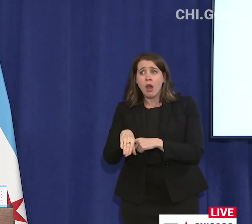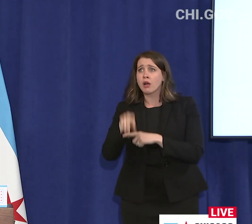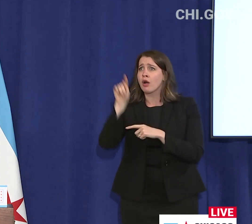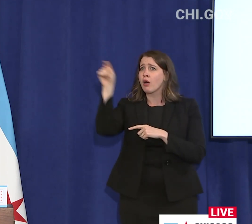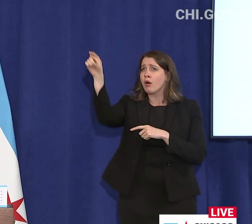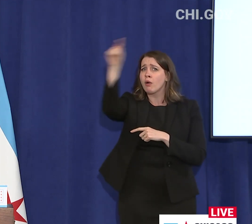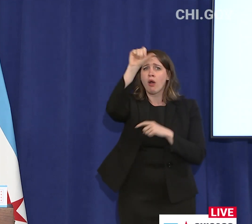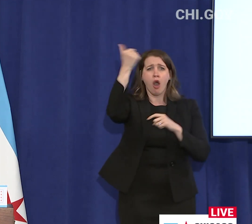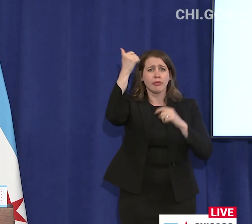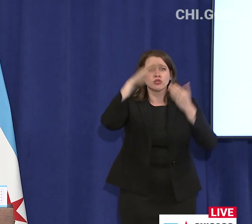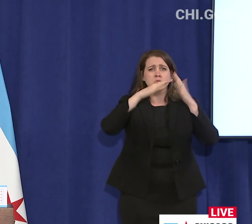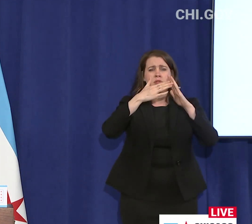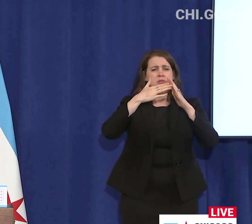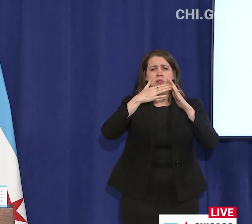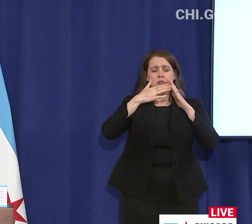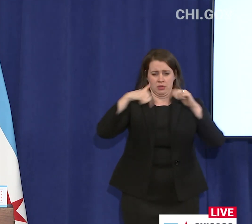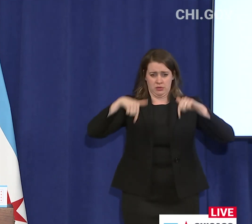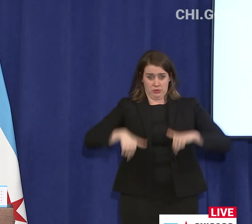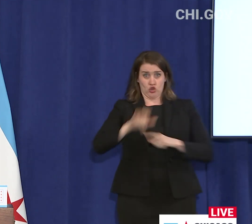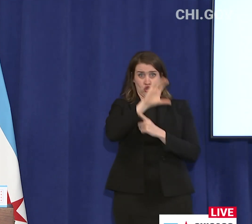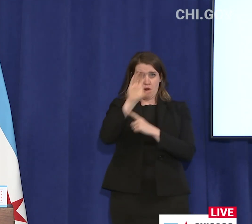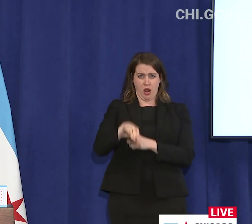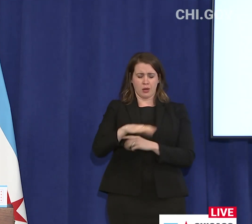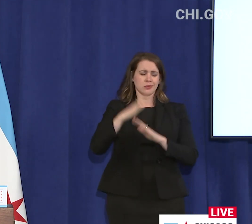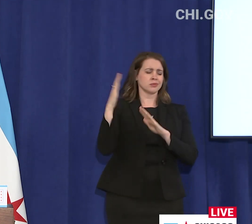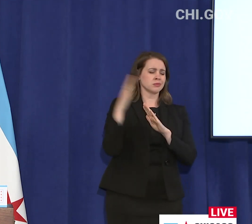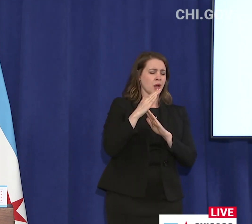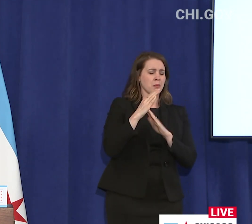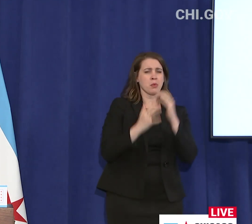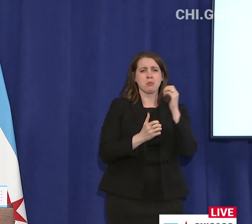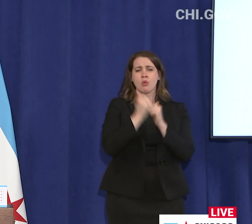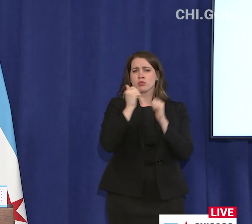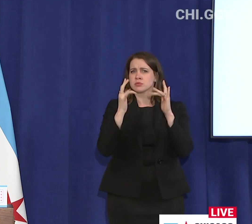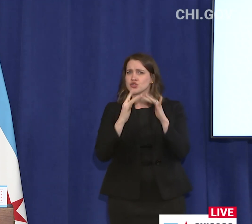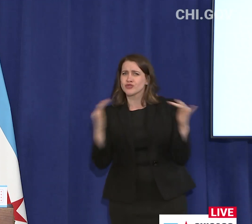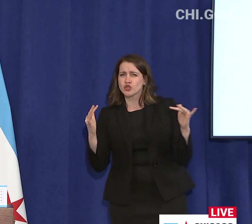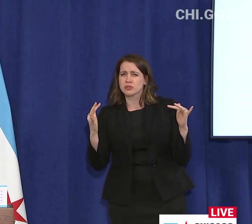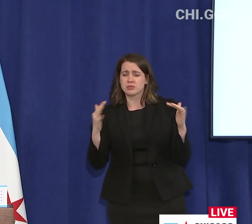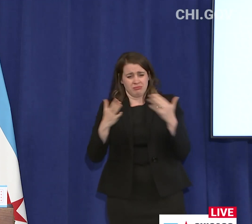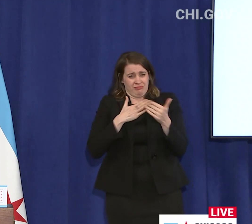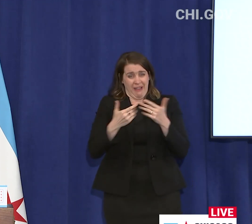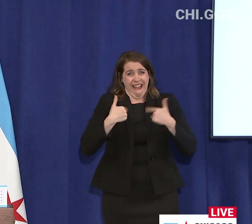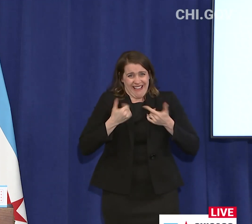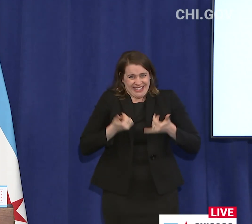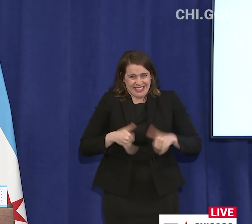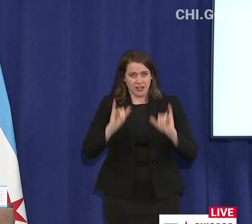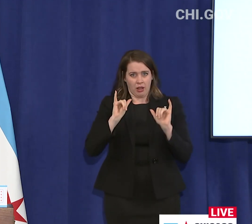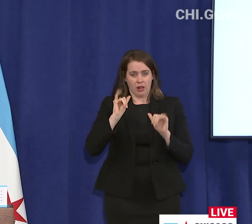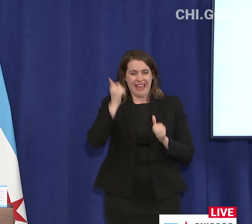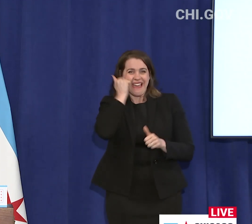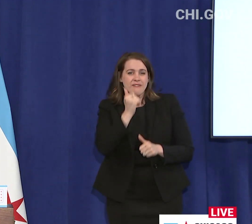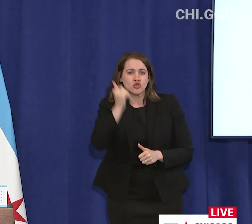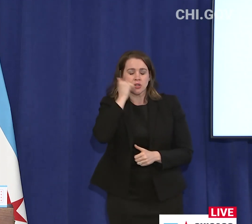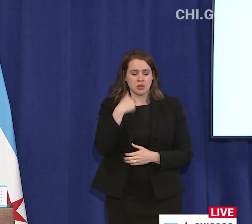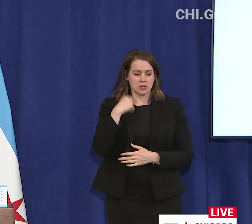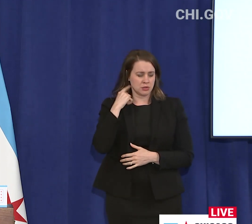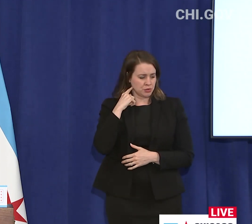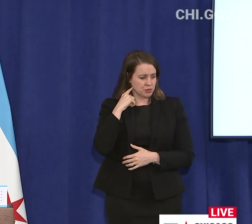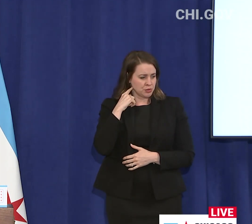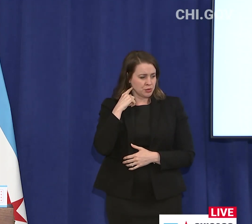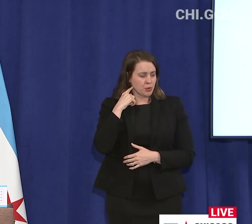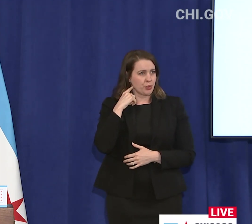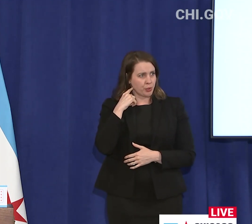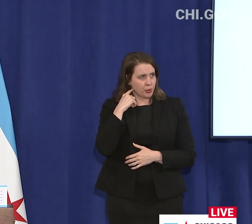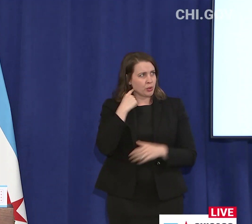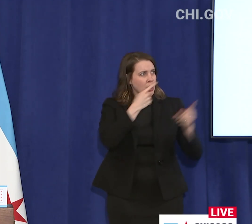that we have here in Chicago who can't be thinking every single day, watching what's happening in